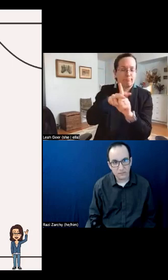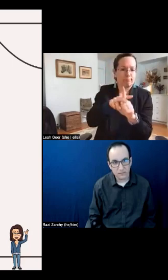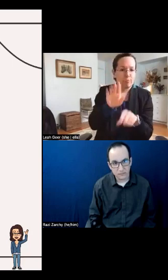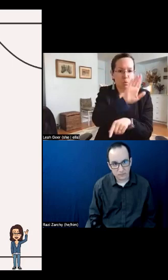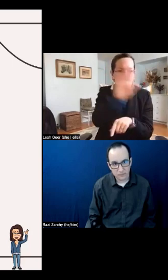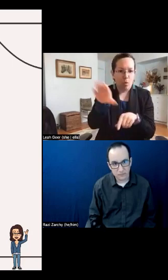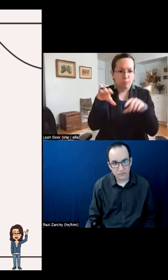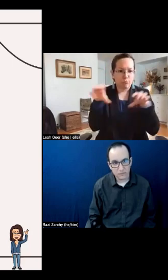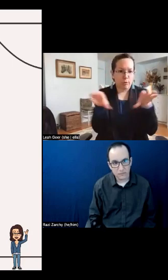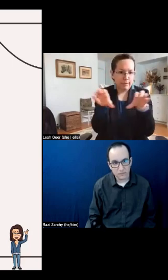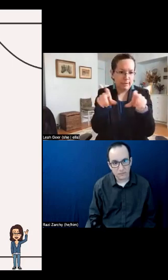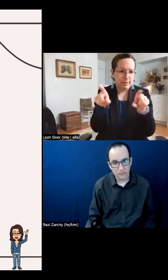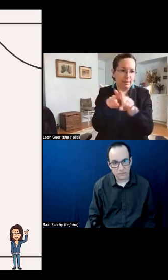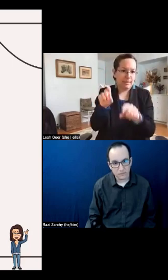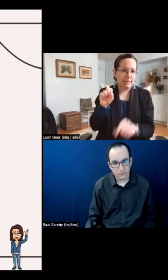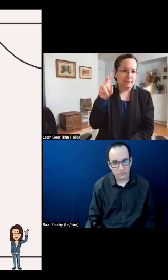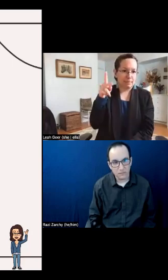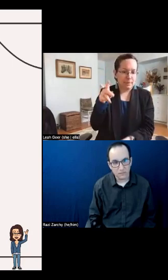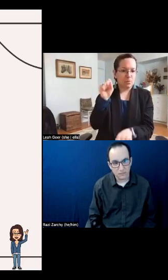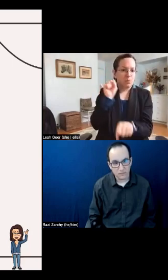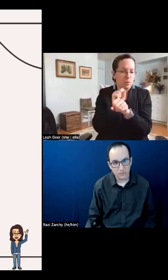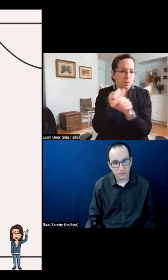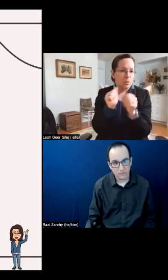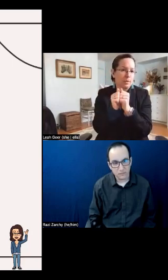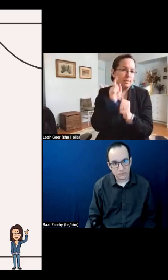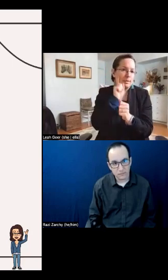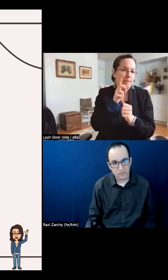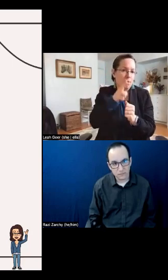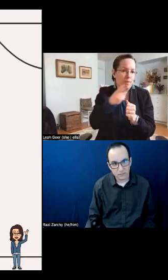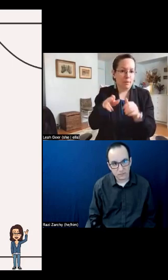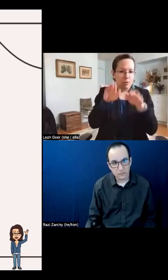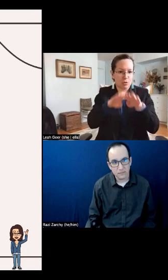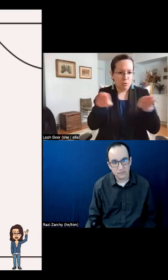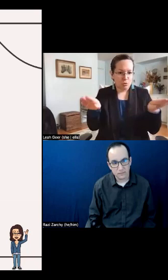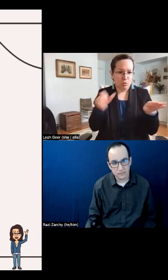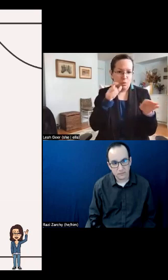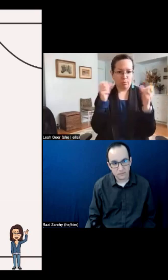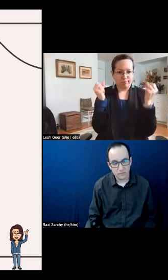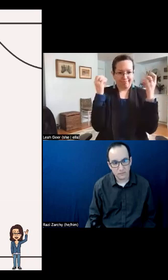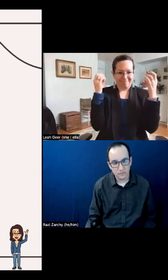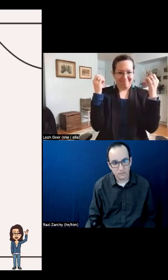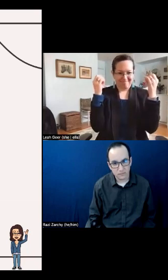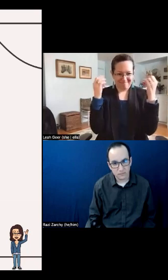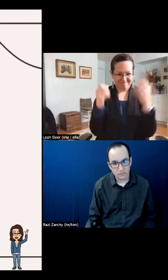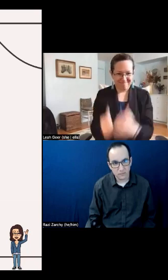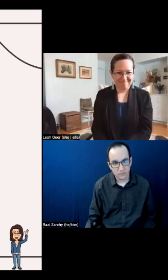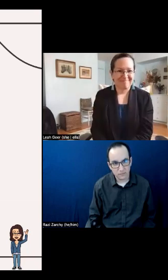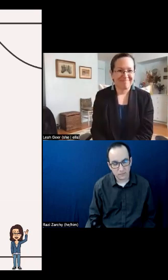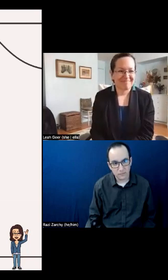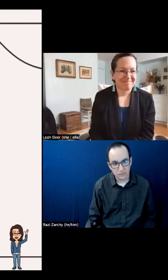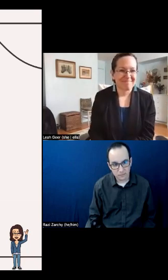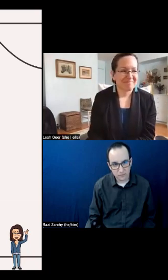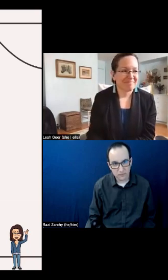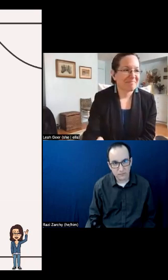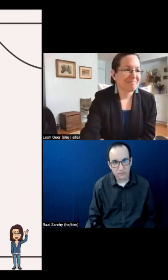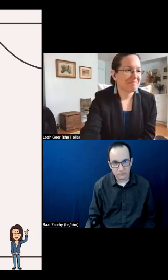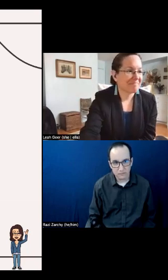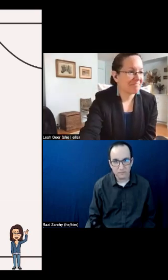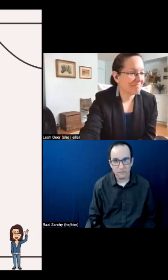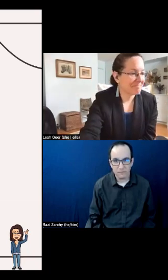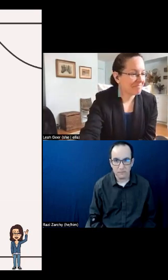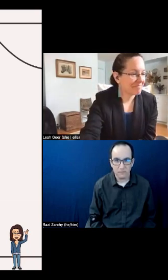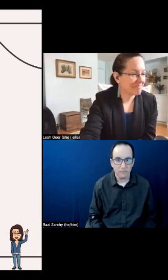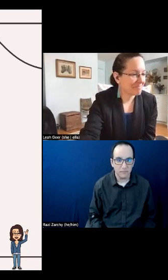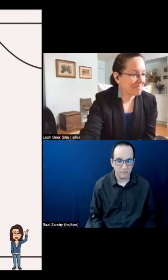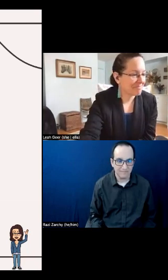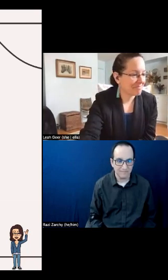we're hoping to give you a better sense of exactly what that looks like in a more nuanced way, at which point Razi will talk to you about the application